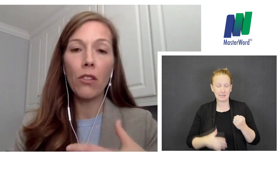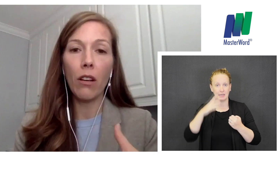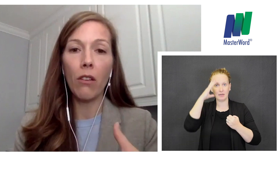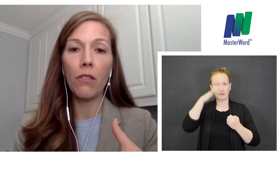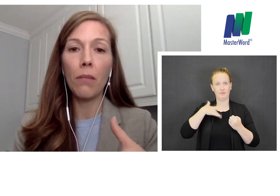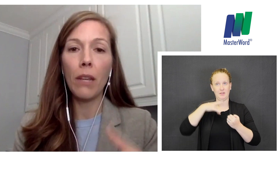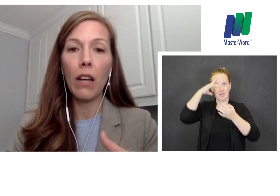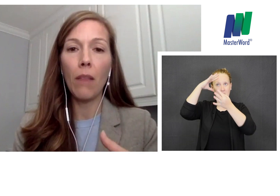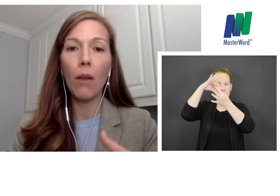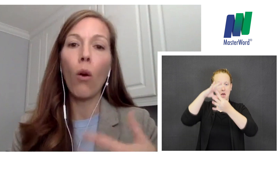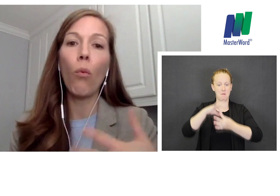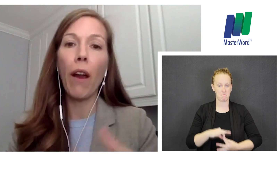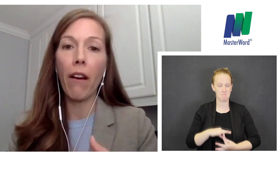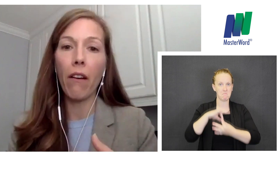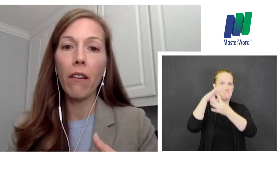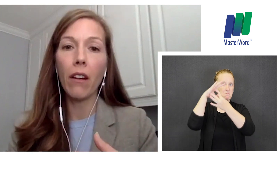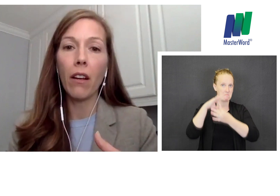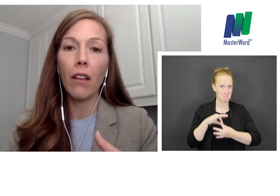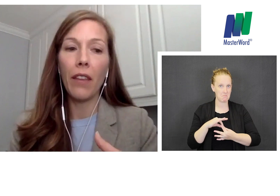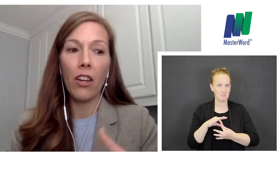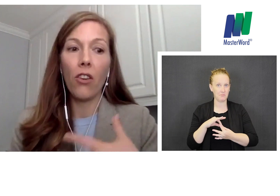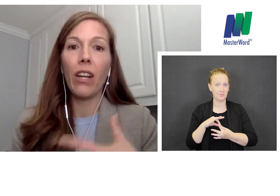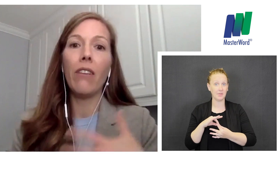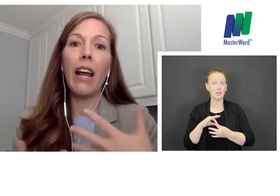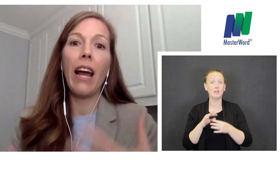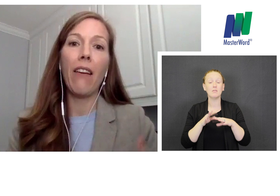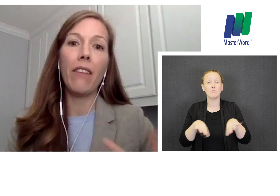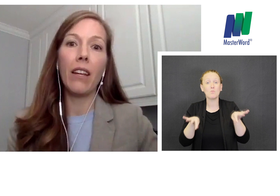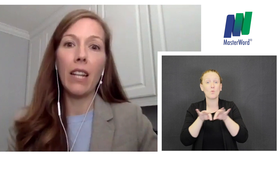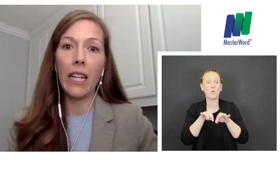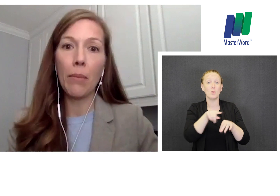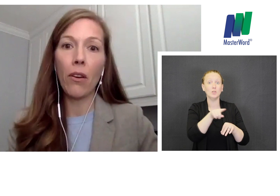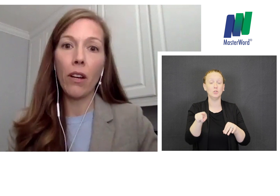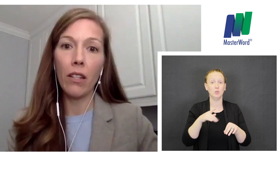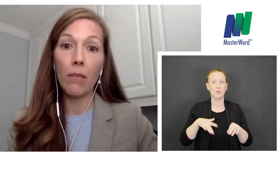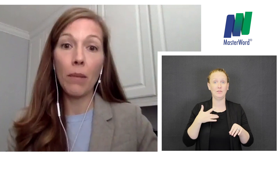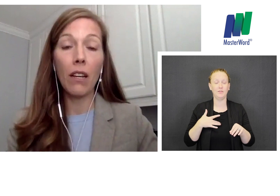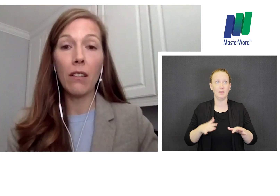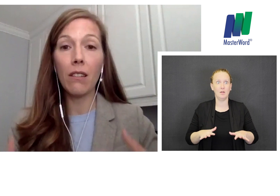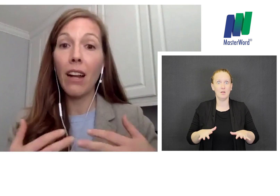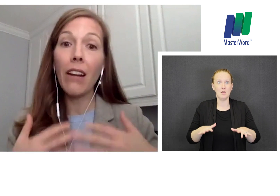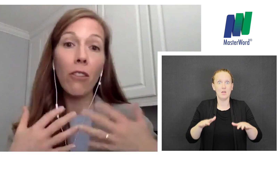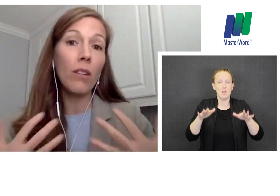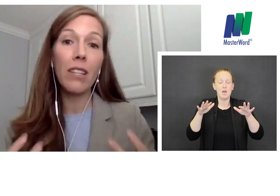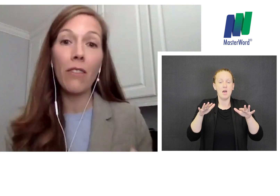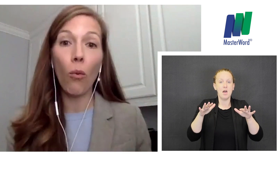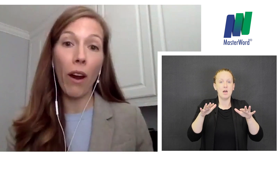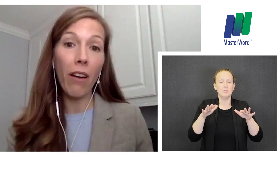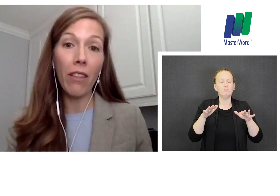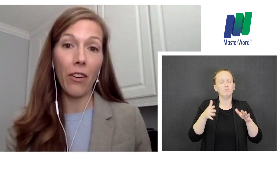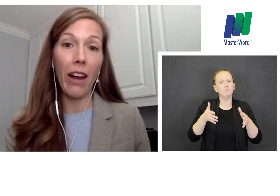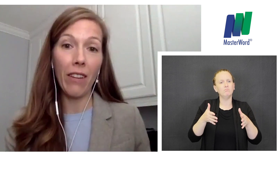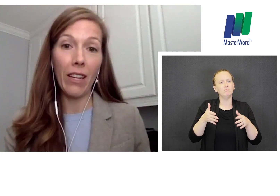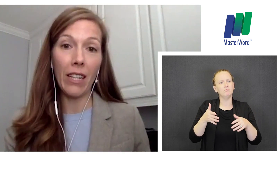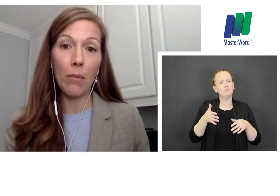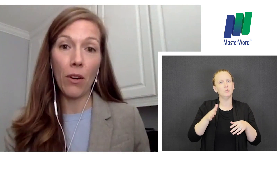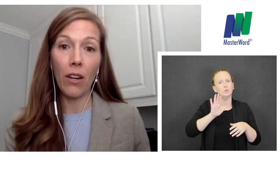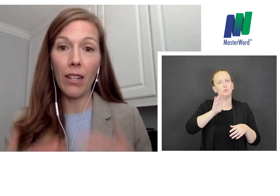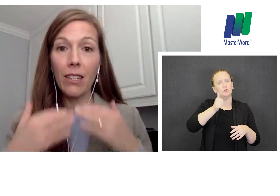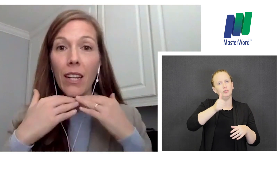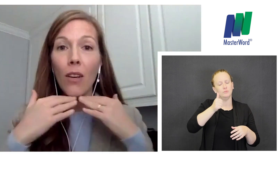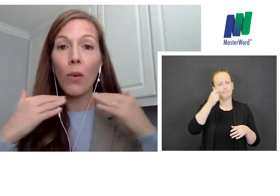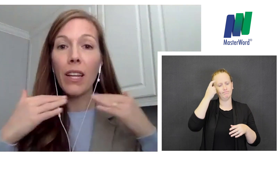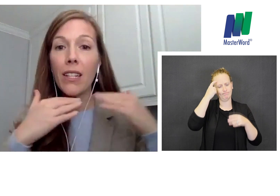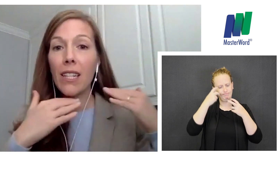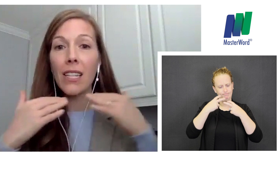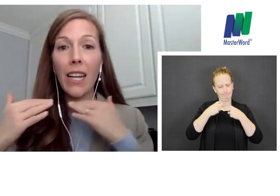allowing yourself to become aware that you're even having an experience, because not everyone's even aware that they're having an